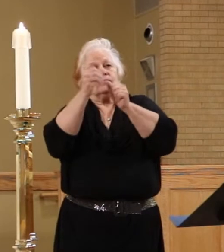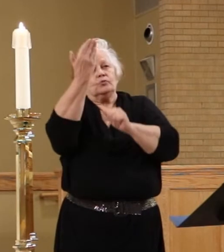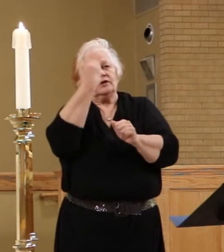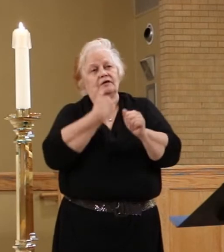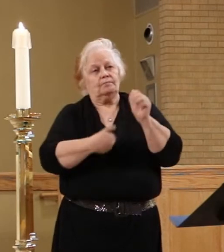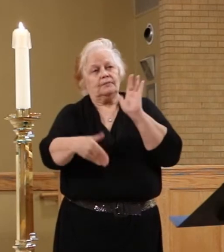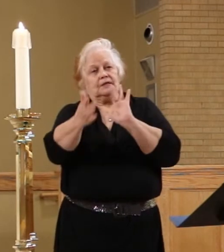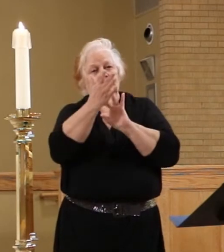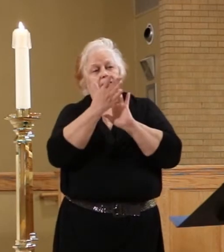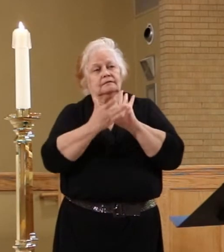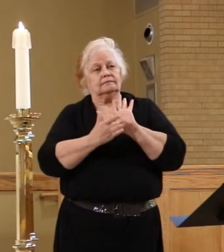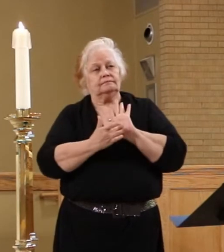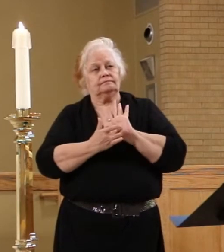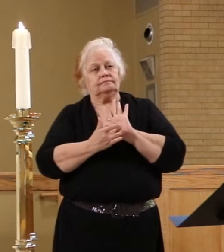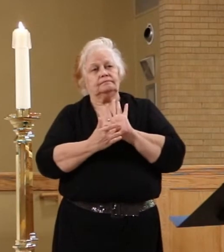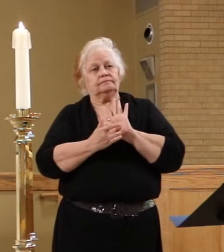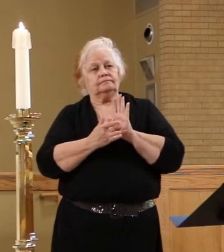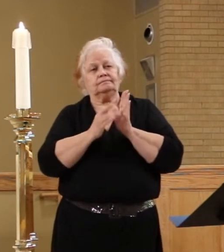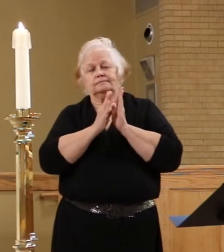me."